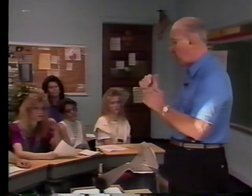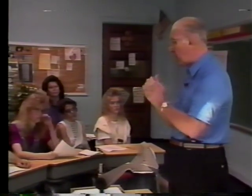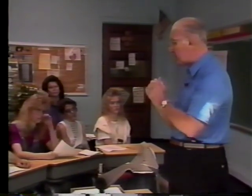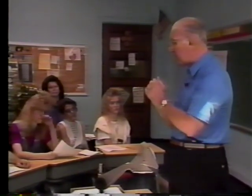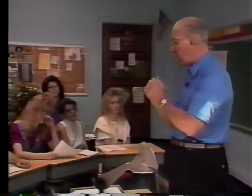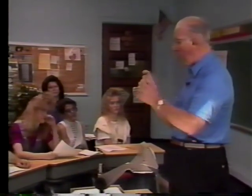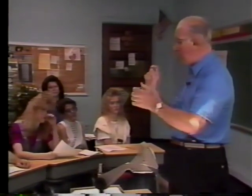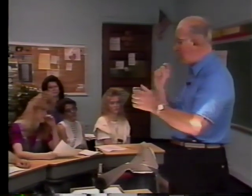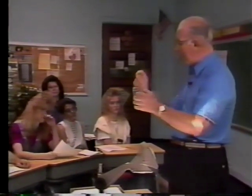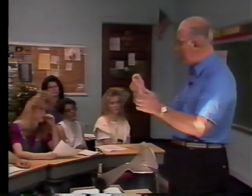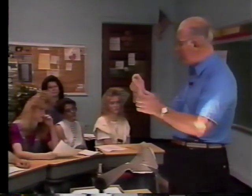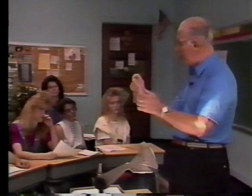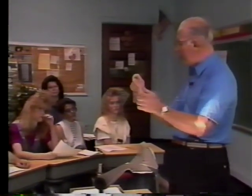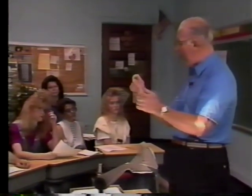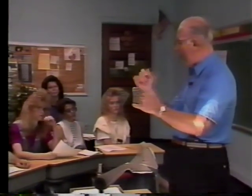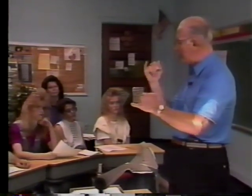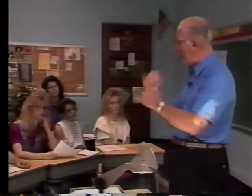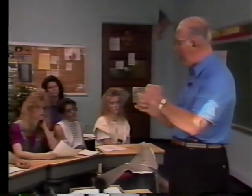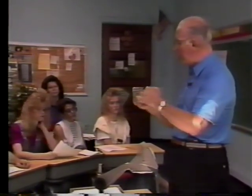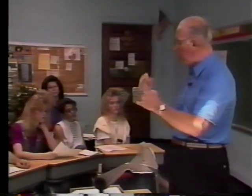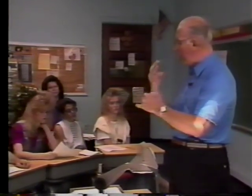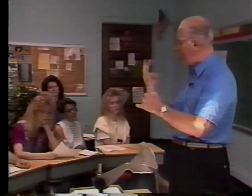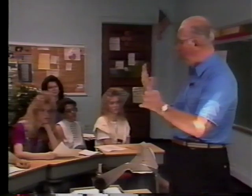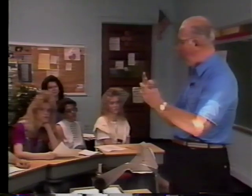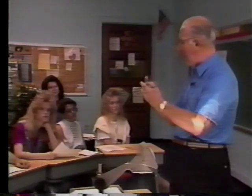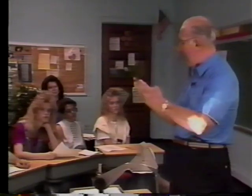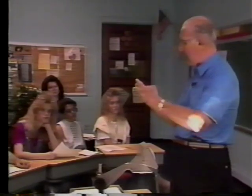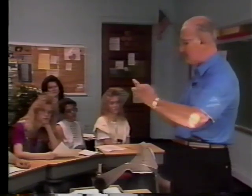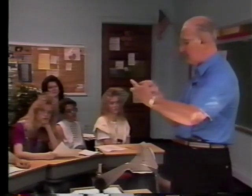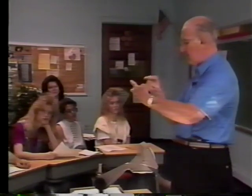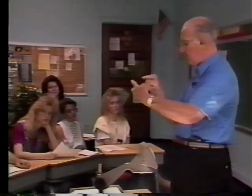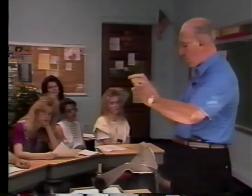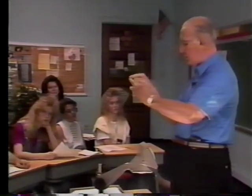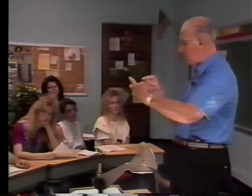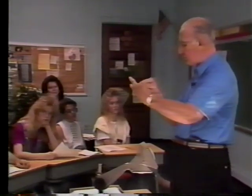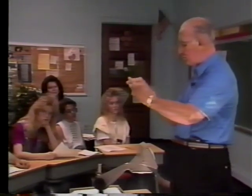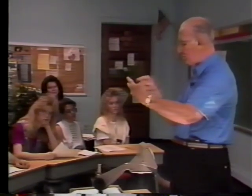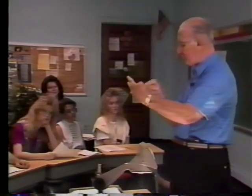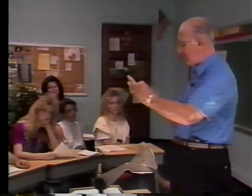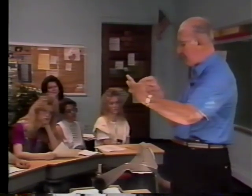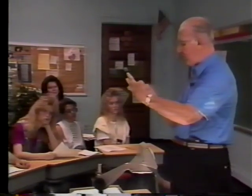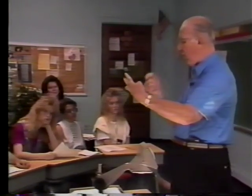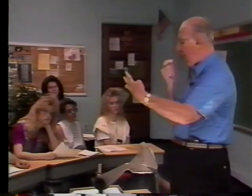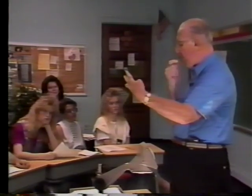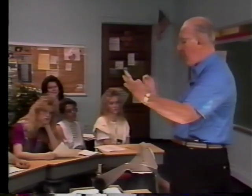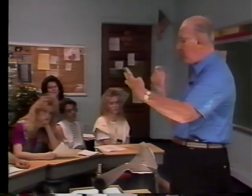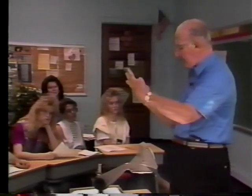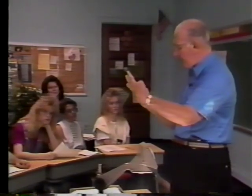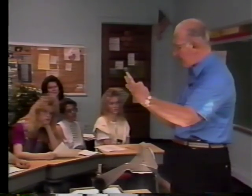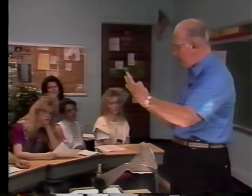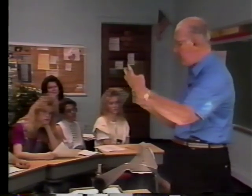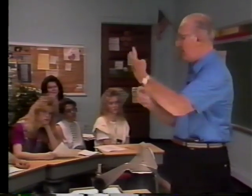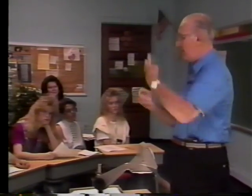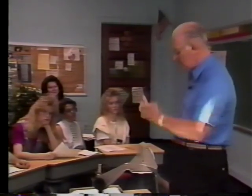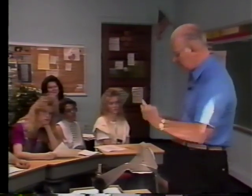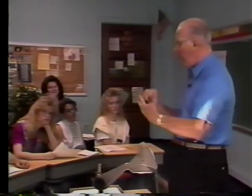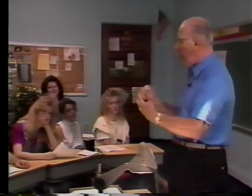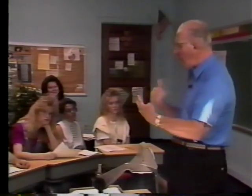with a period at the end of 4 lines. 1, 2, 3, 4, period.